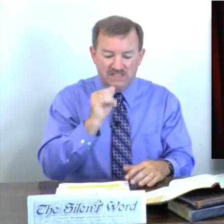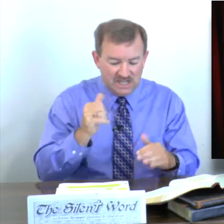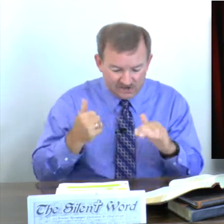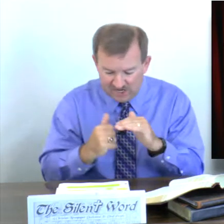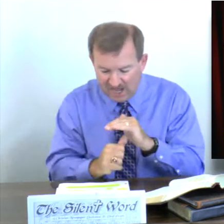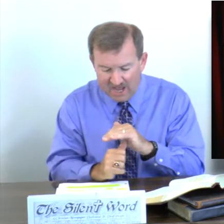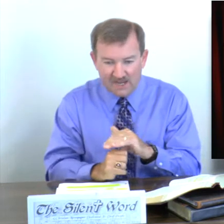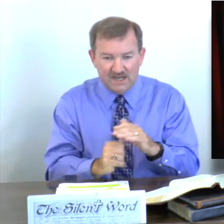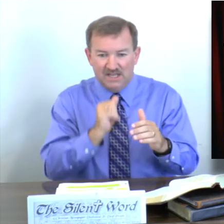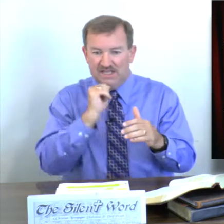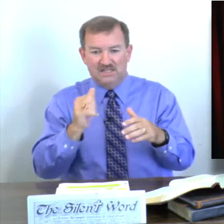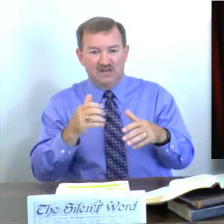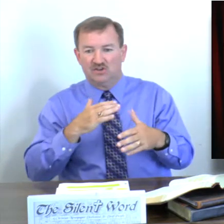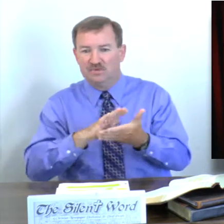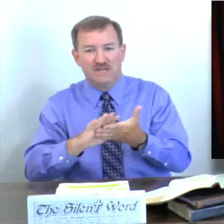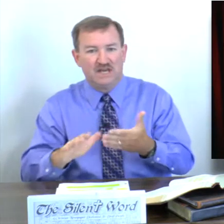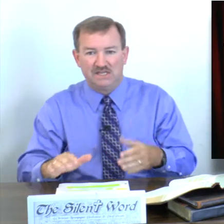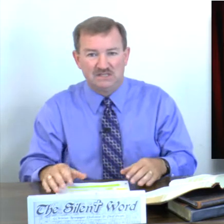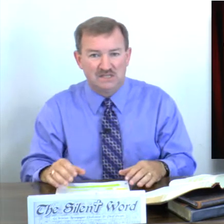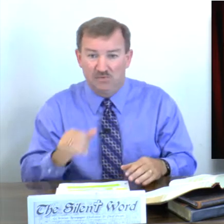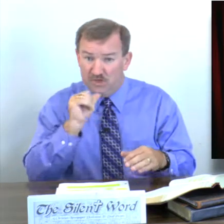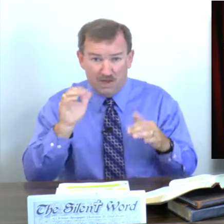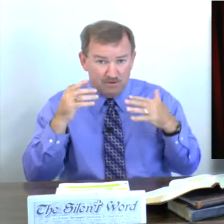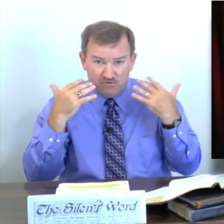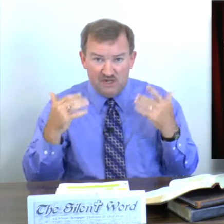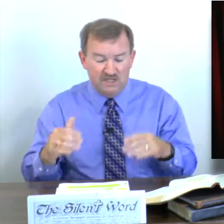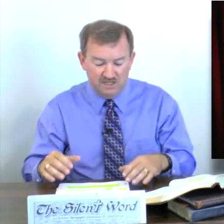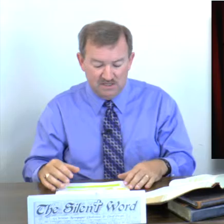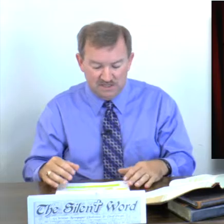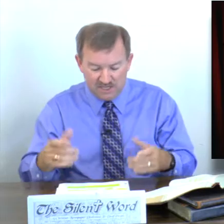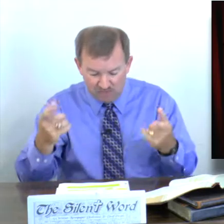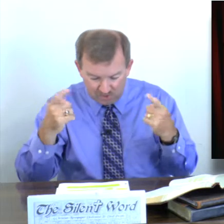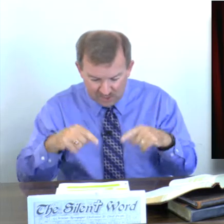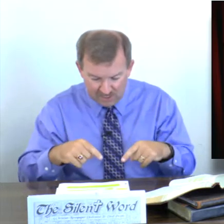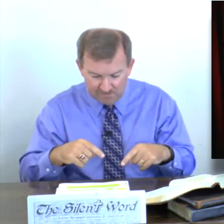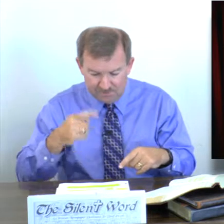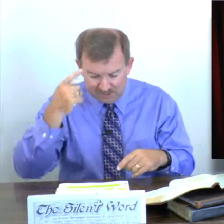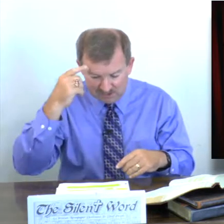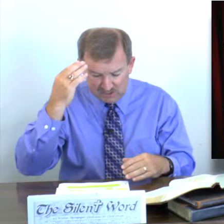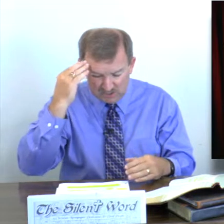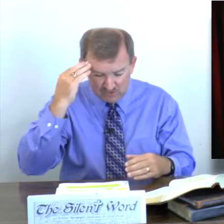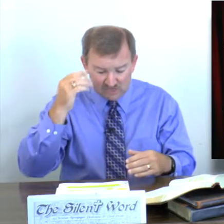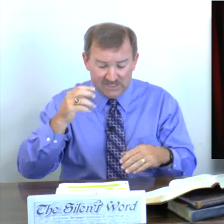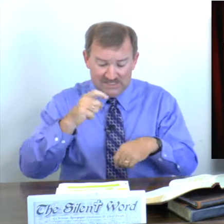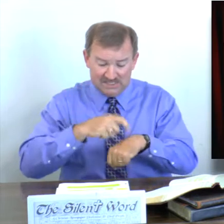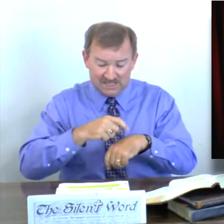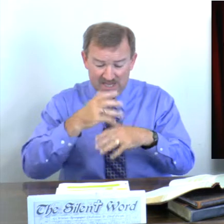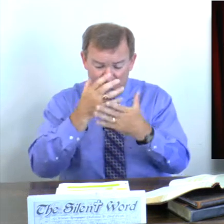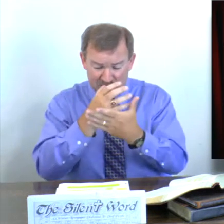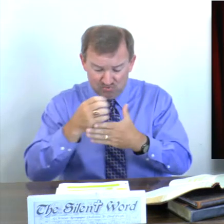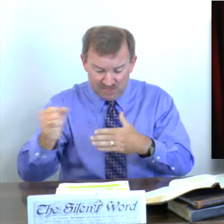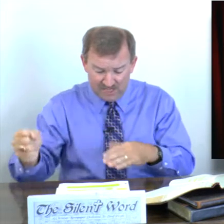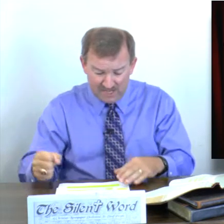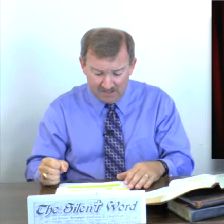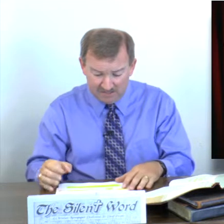not going to hide. He's not going to be nice. He will not be friendly. He will come because he knows his time is running out.